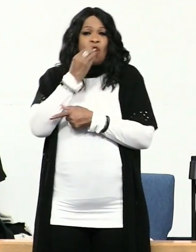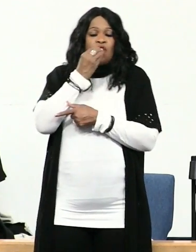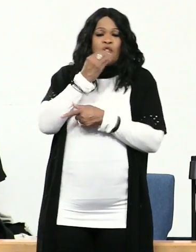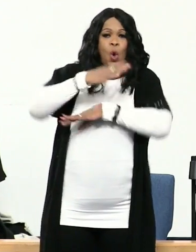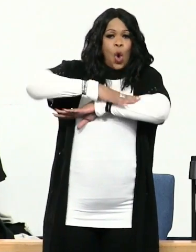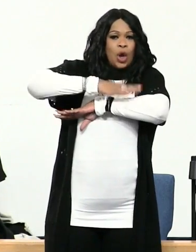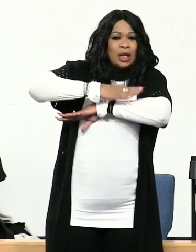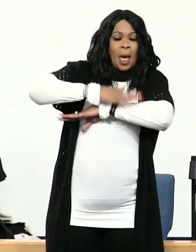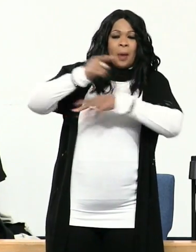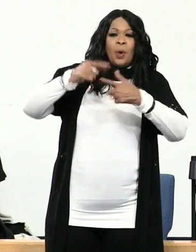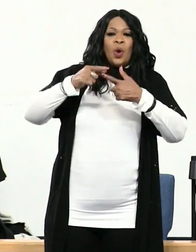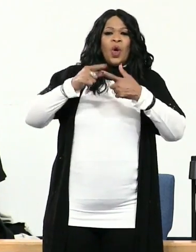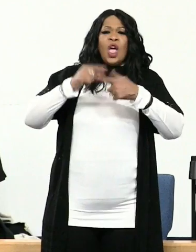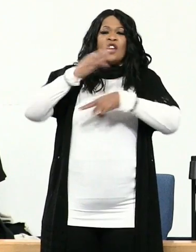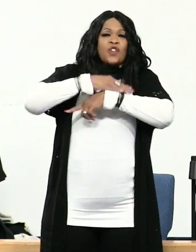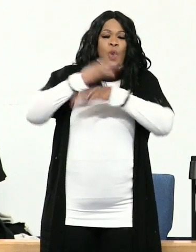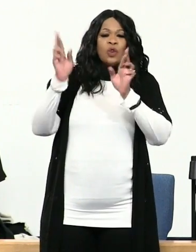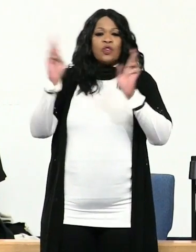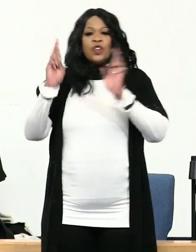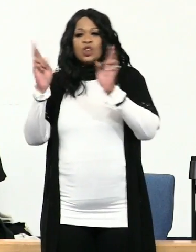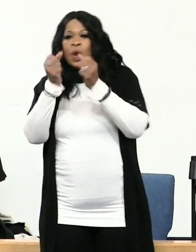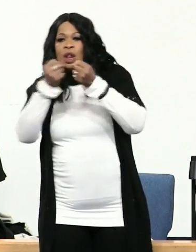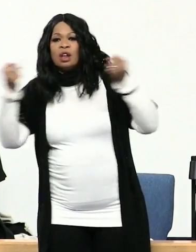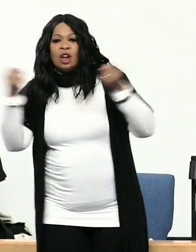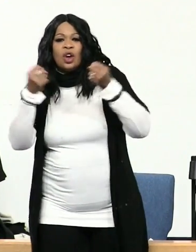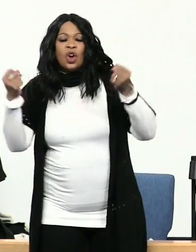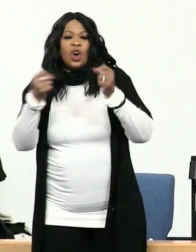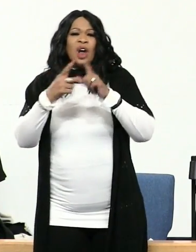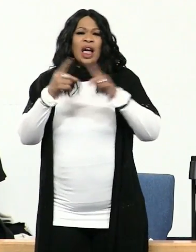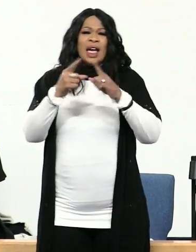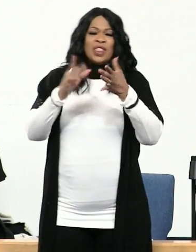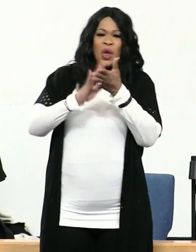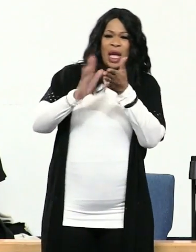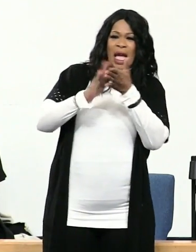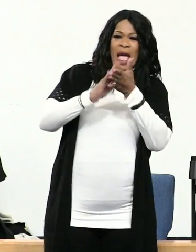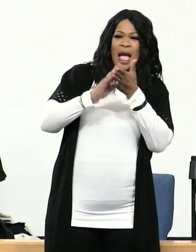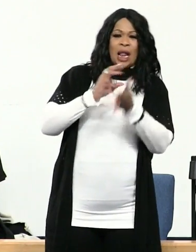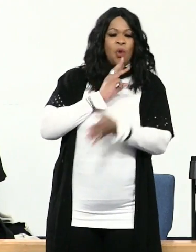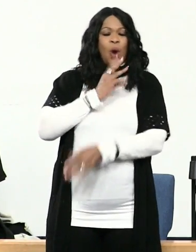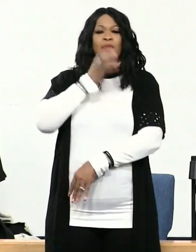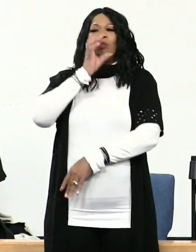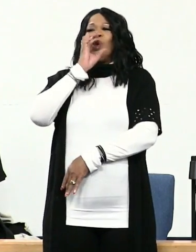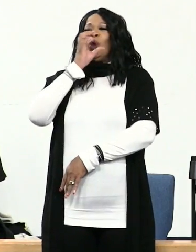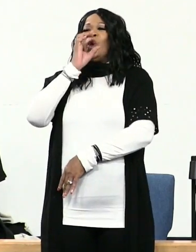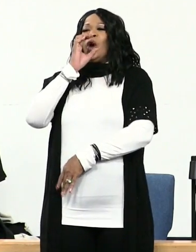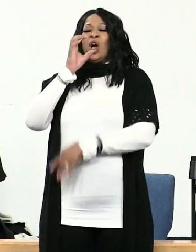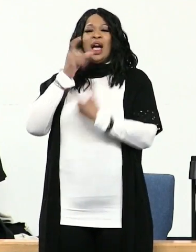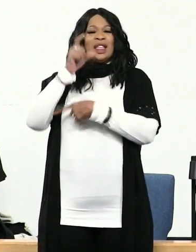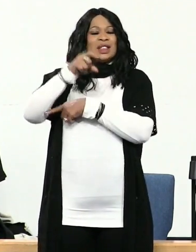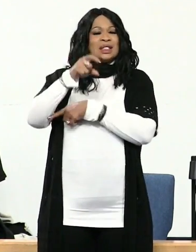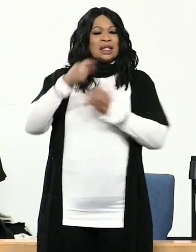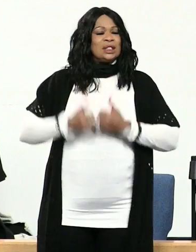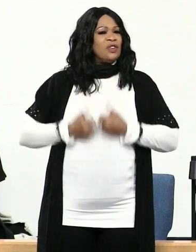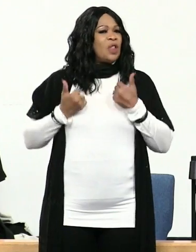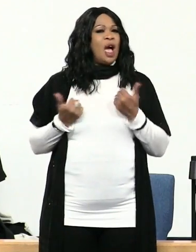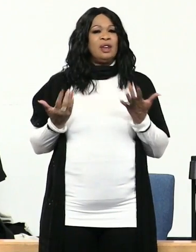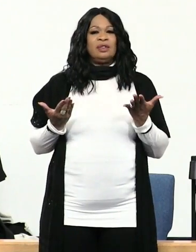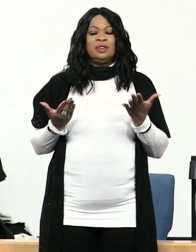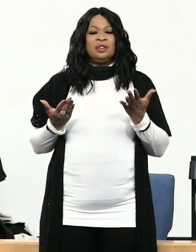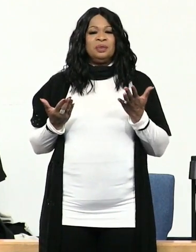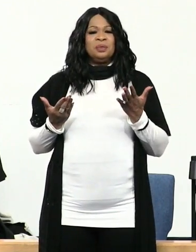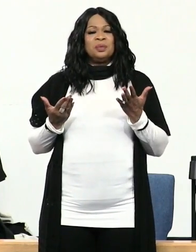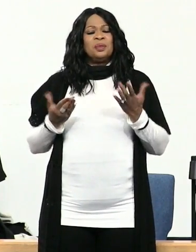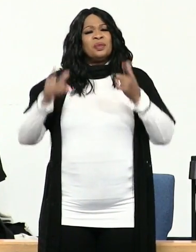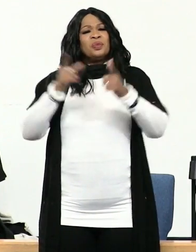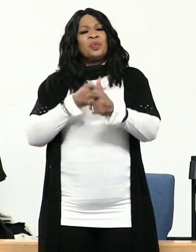table, food in your refrigerator, that you got clean water to drink, the necessities of life?